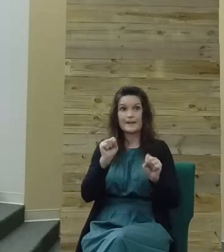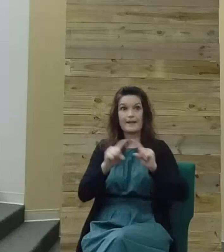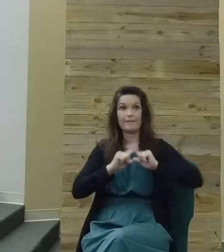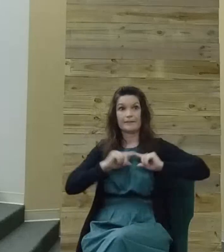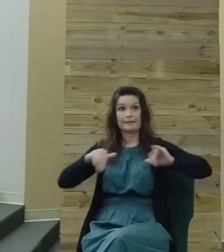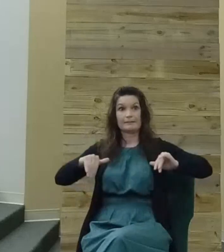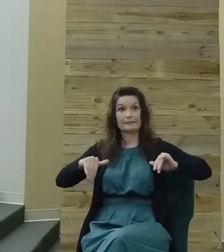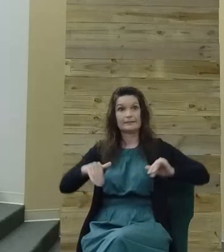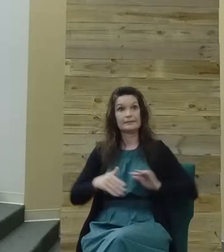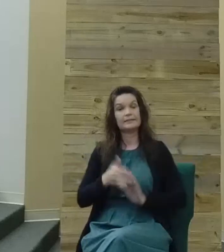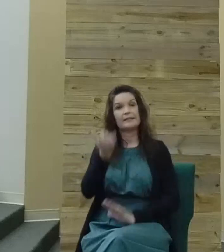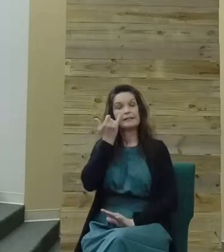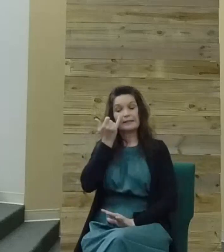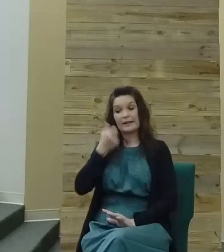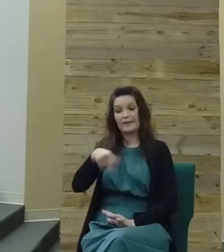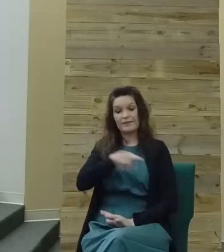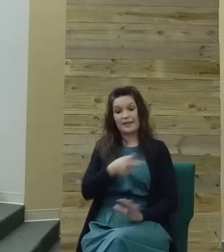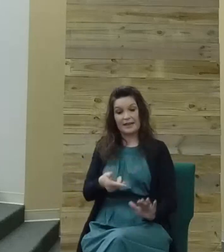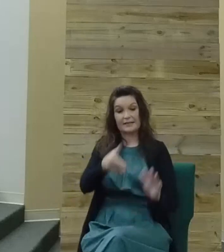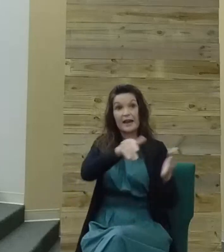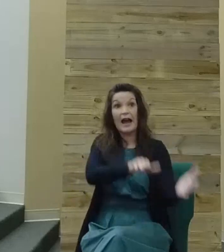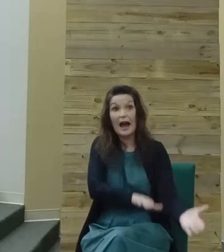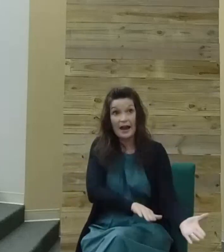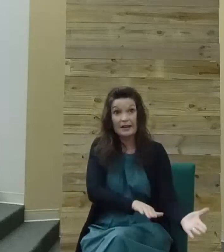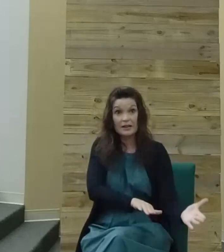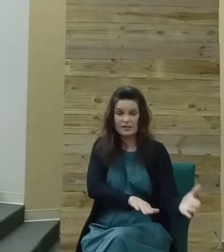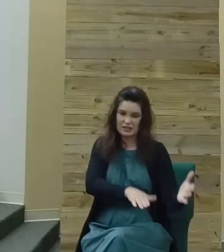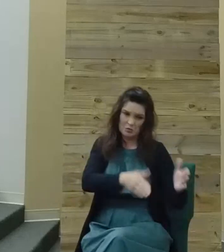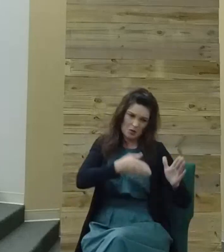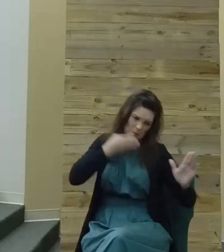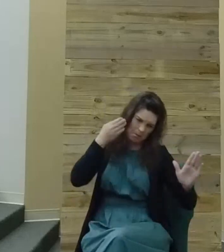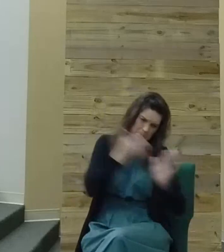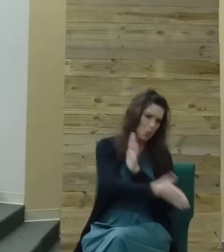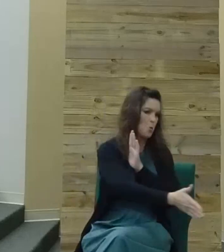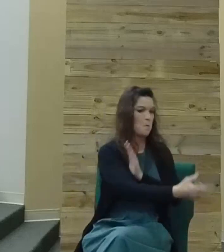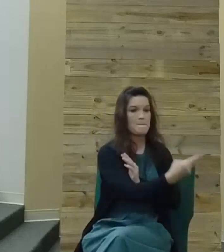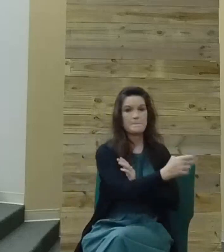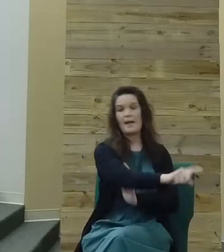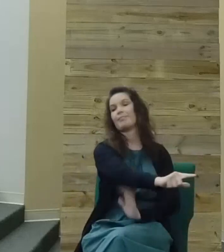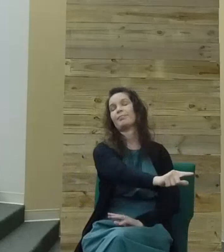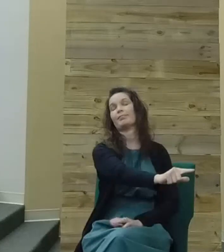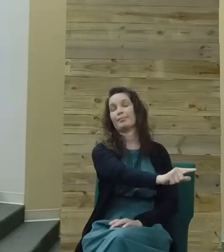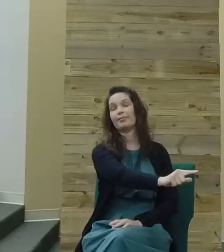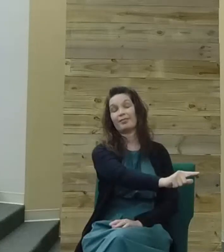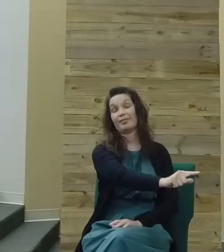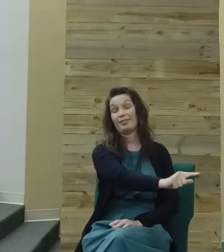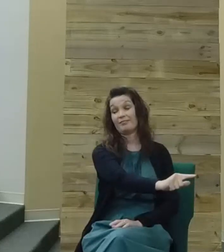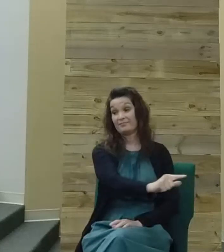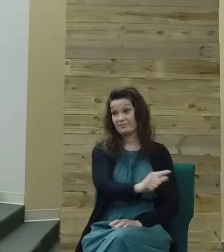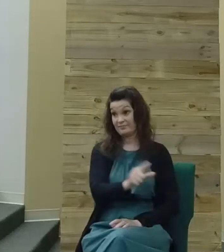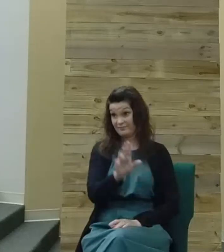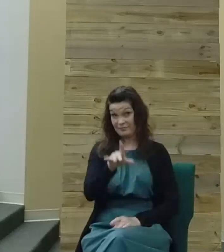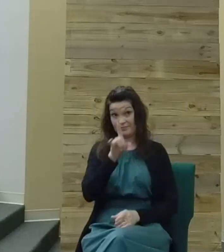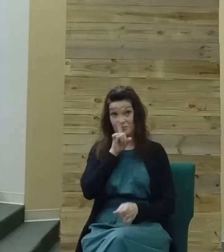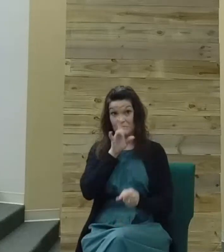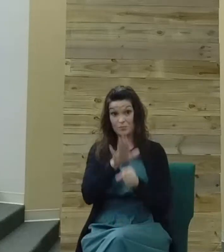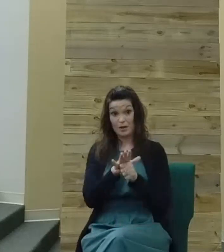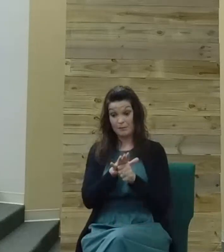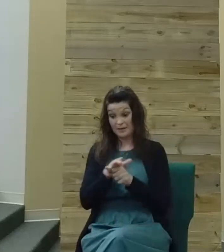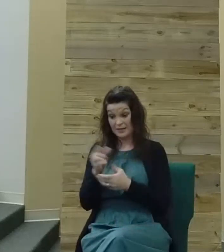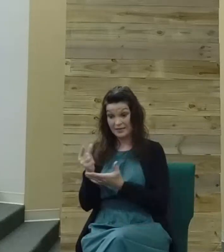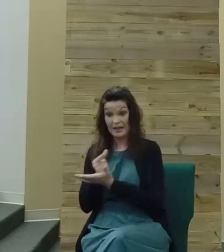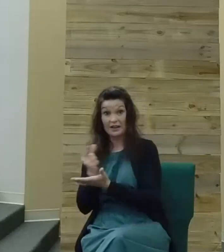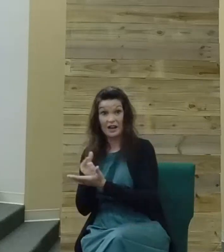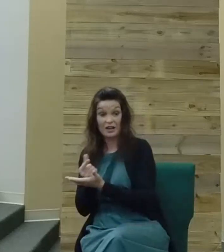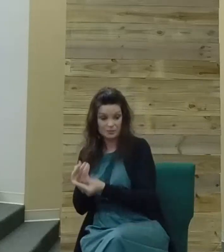saved. Who, if they died today, would split hell wide open. Would you commit to taking